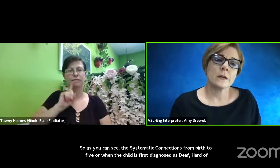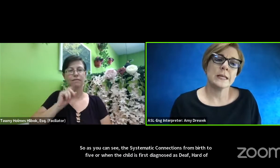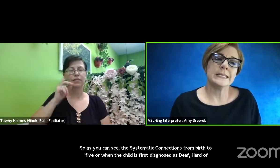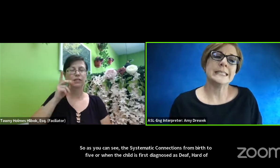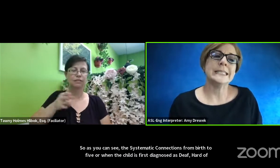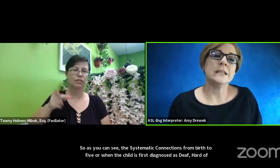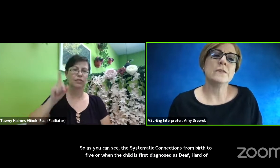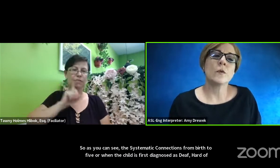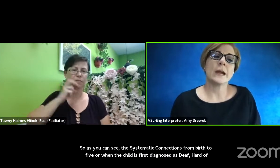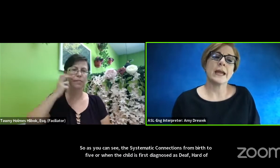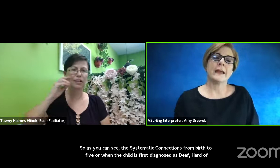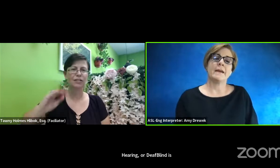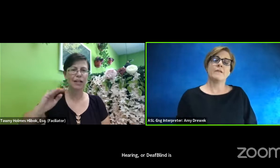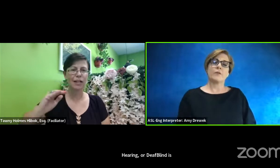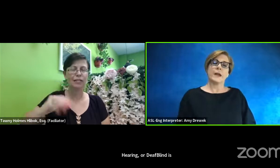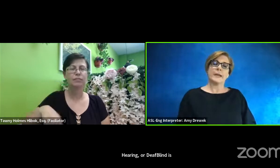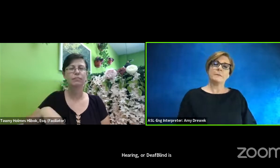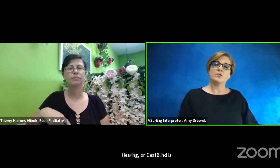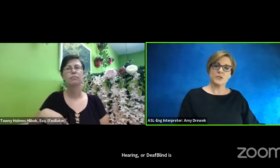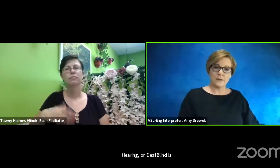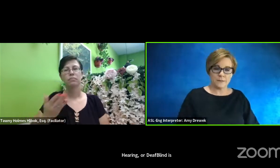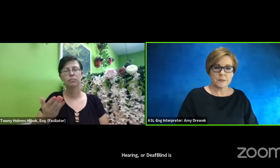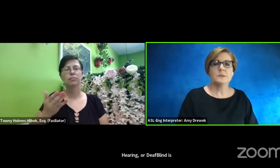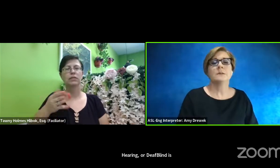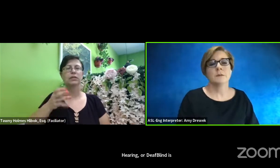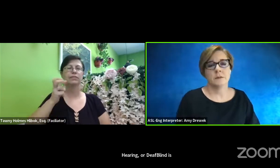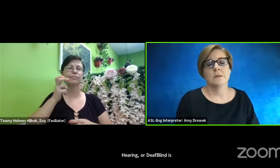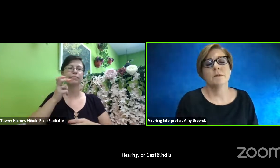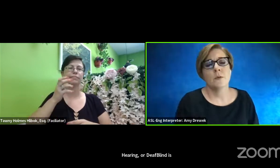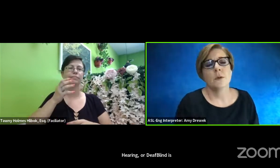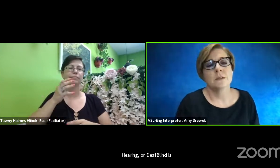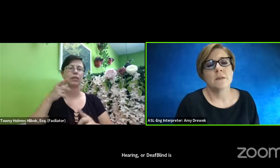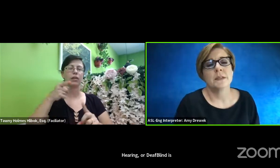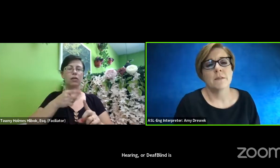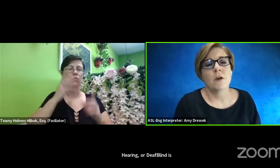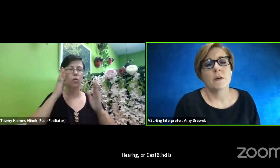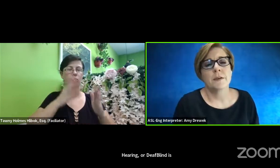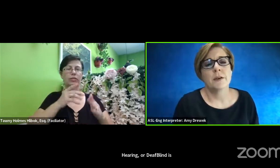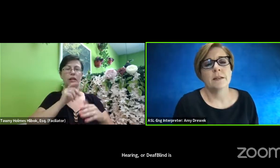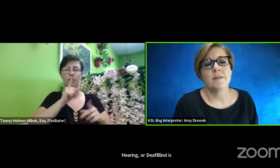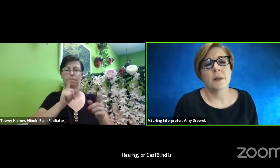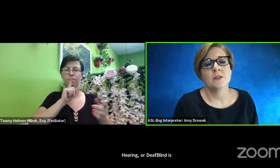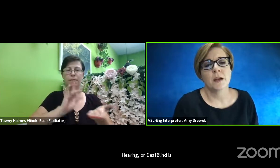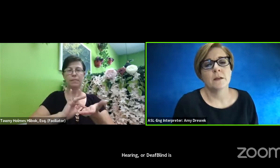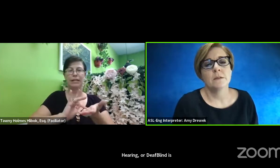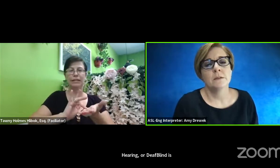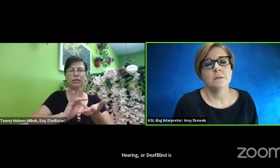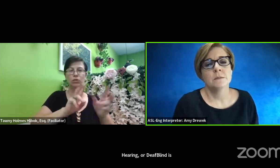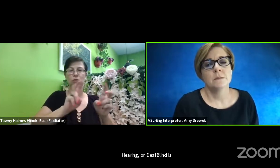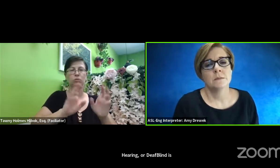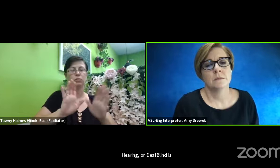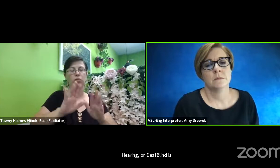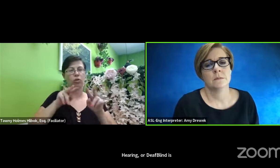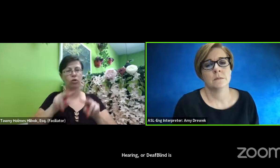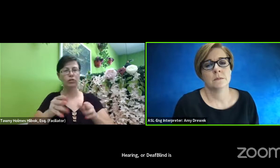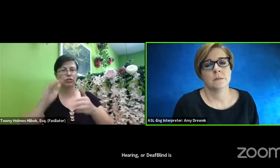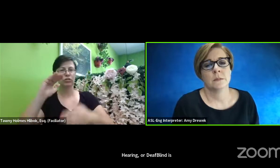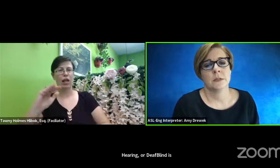Also, there is a need for a frame shift focused on the deaf, hard of hearing, and deafblind child.